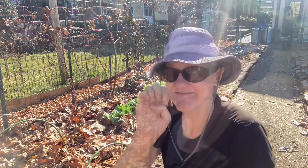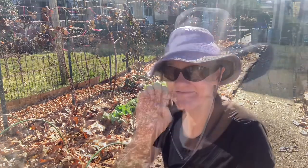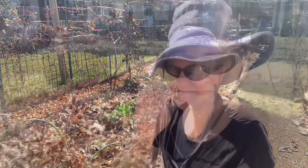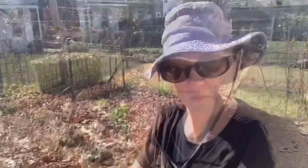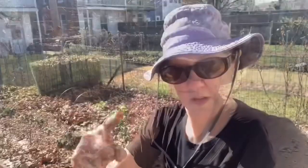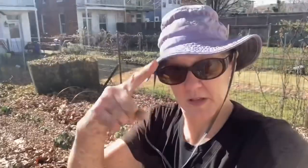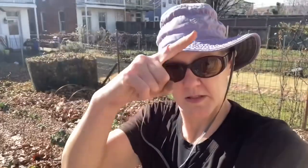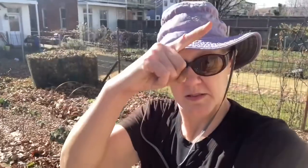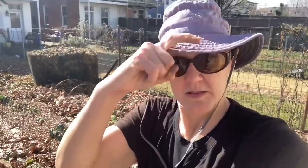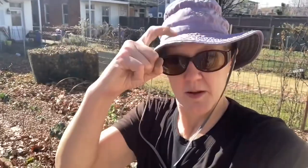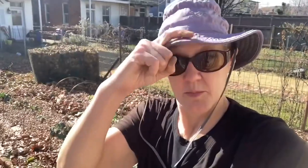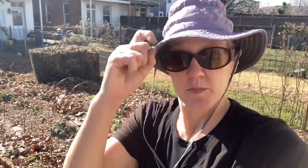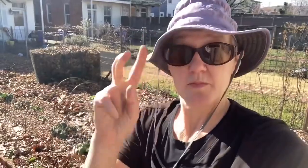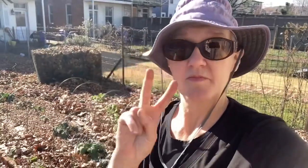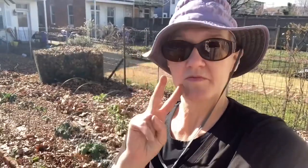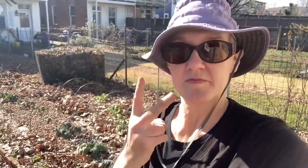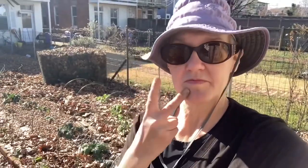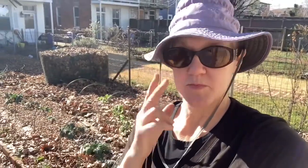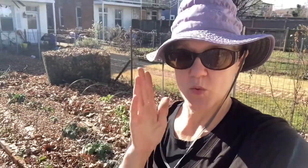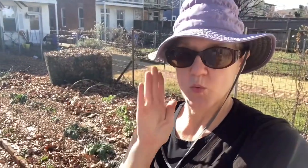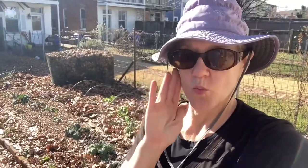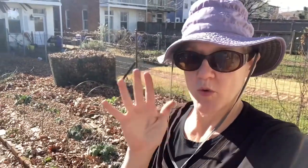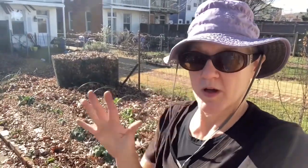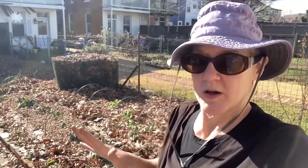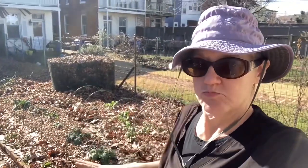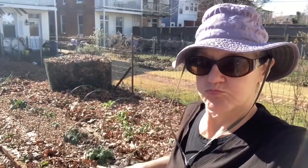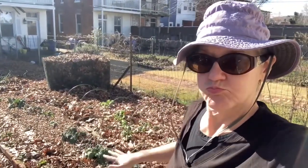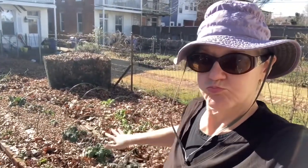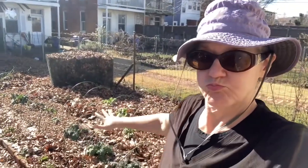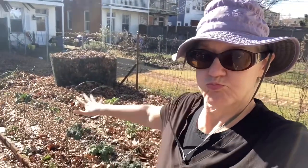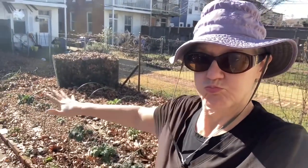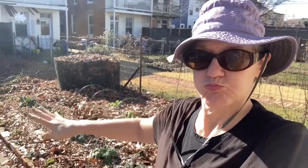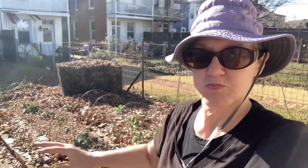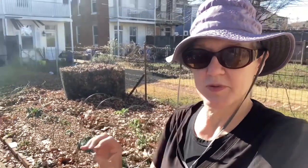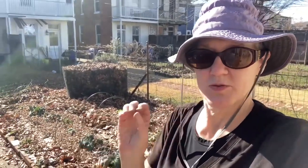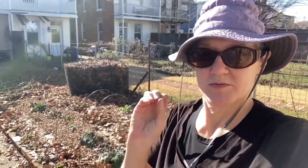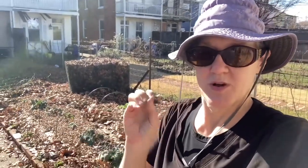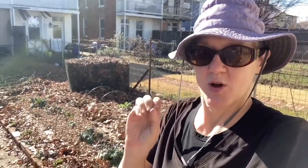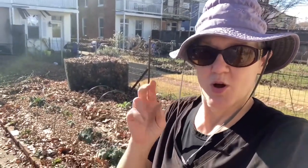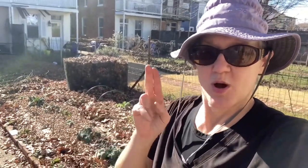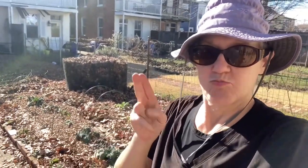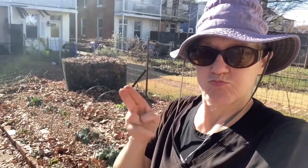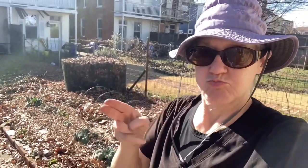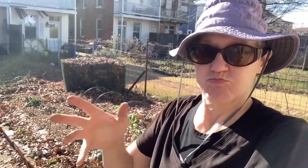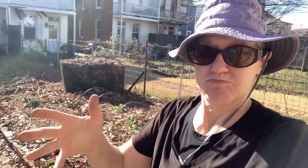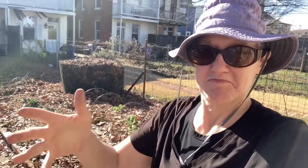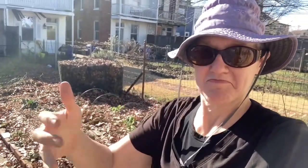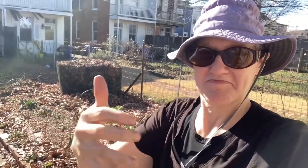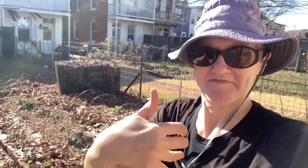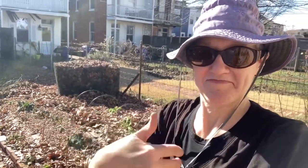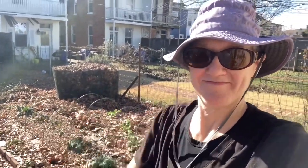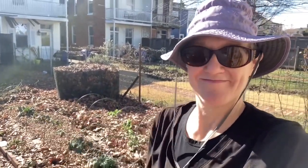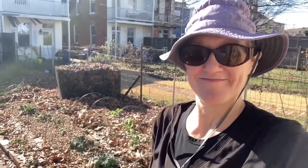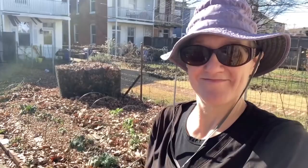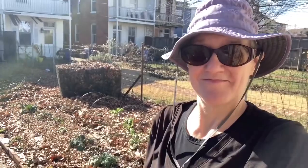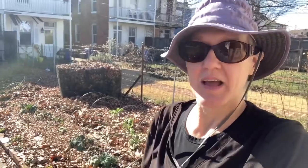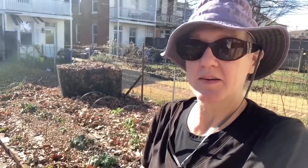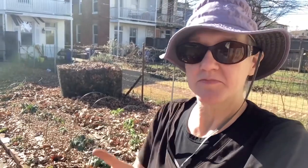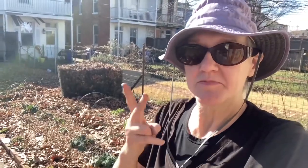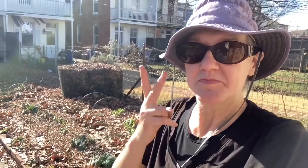But we're for sure going to leave some in the ground to save seed. Now in this area, that's where I'm going to plant the